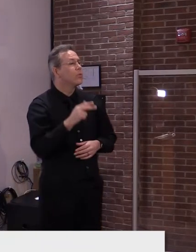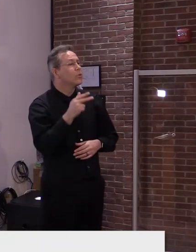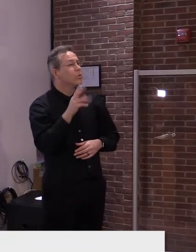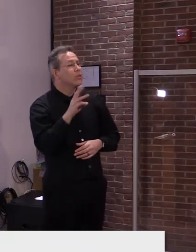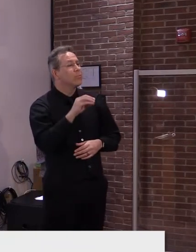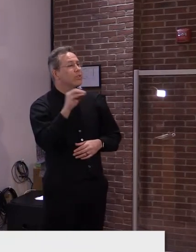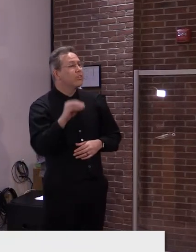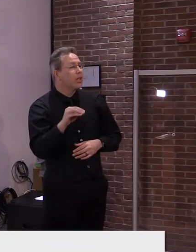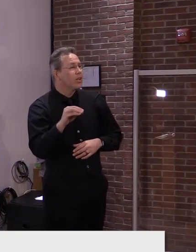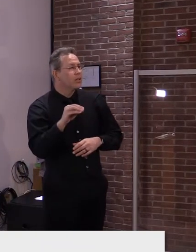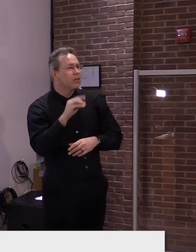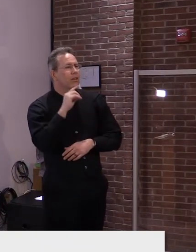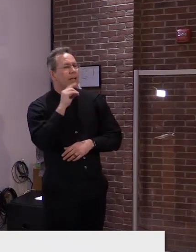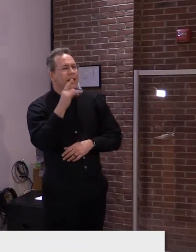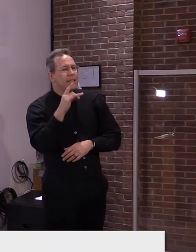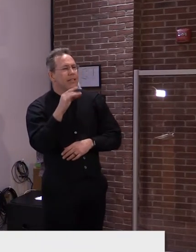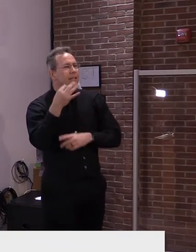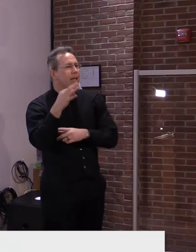provide some